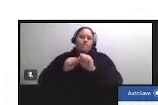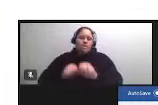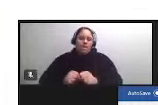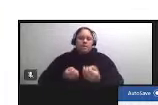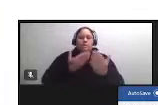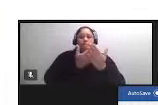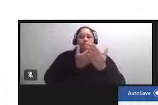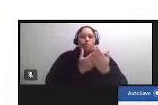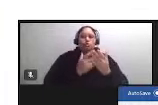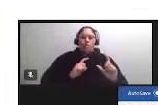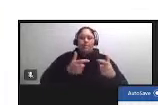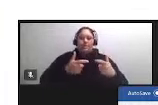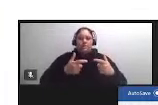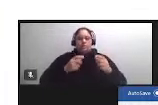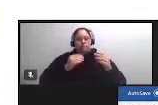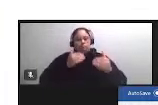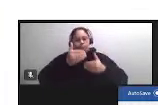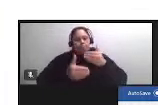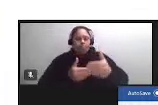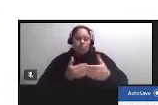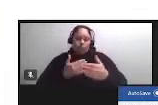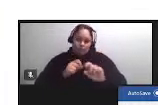the committee timeously, Chairperson.